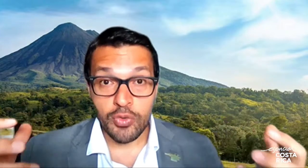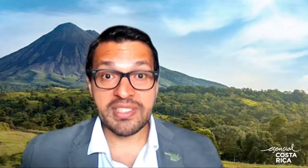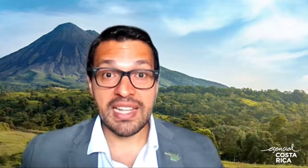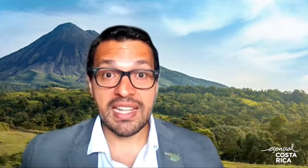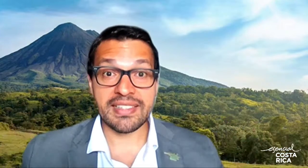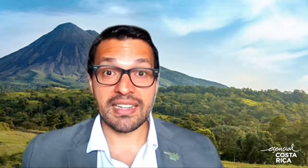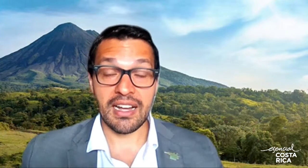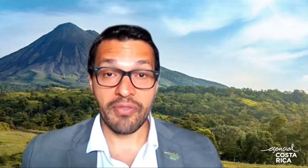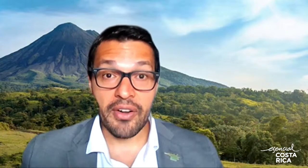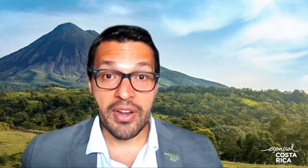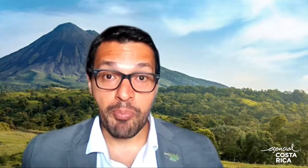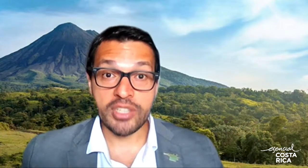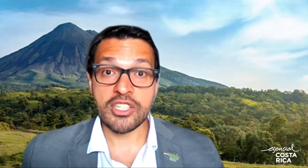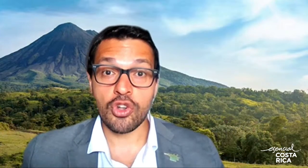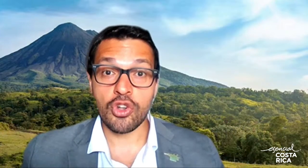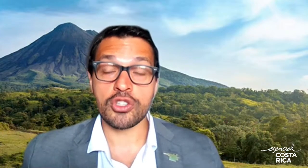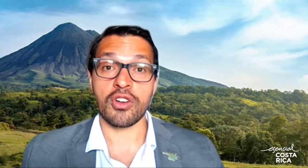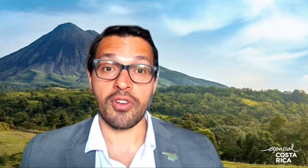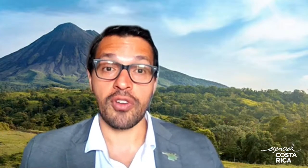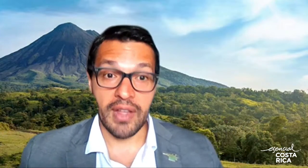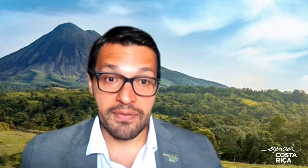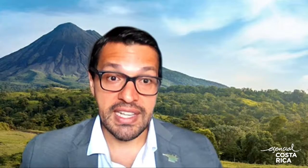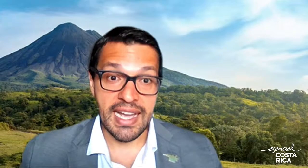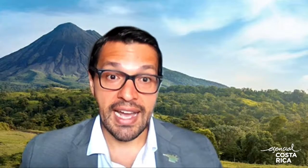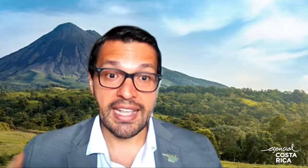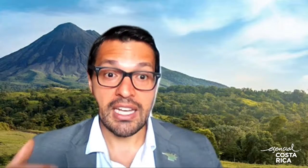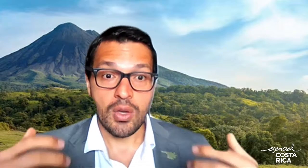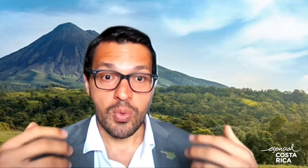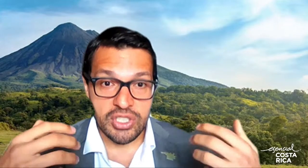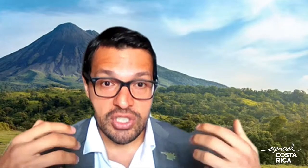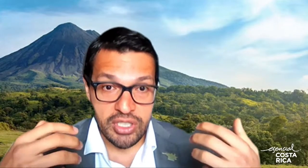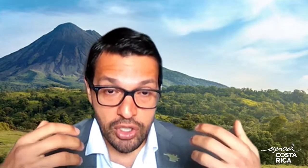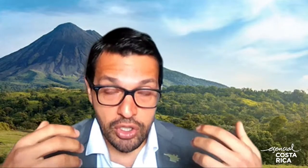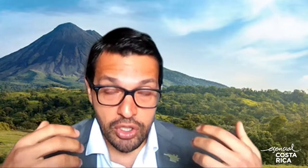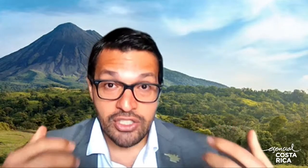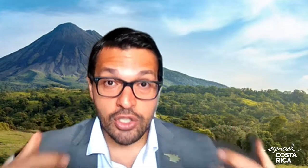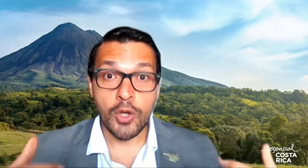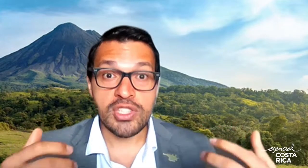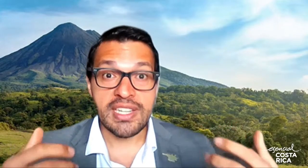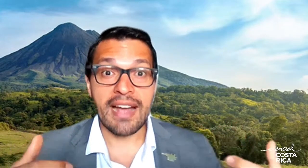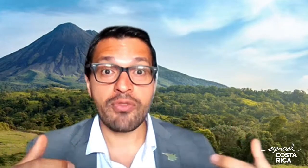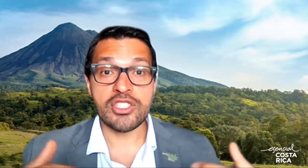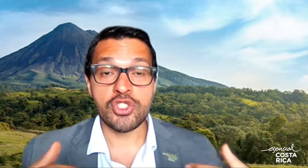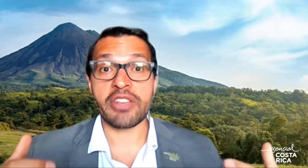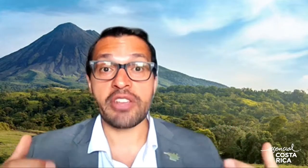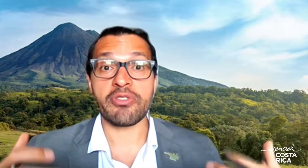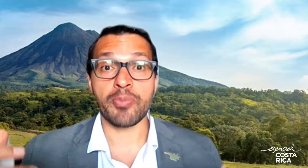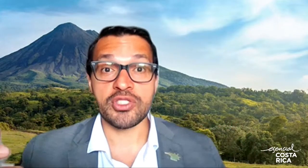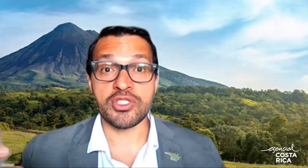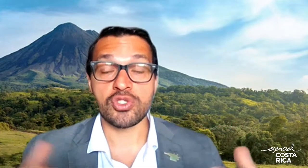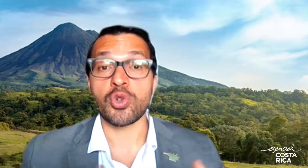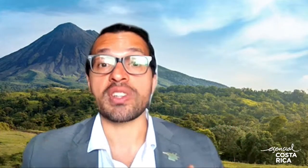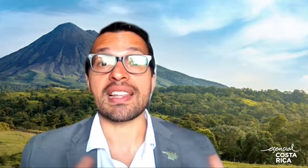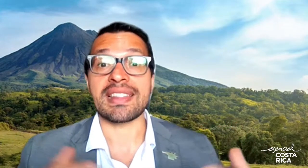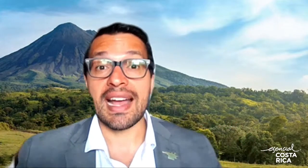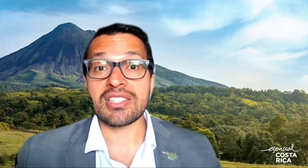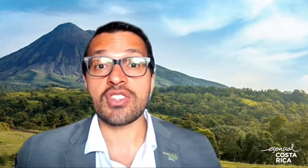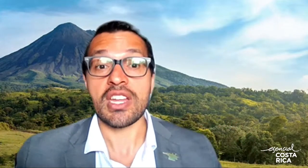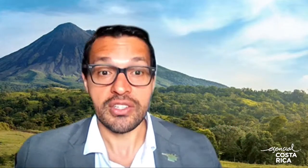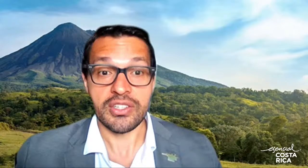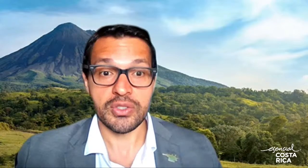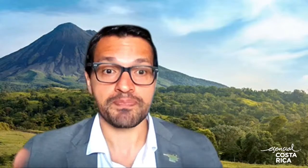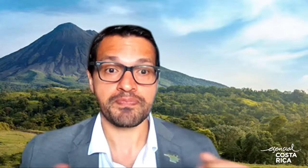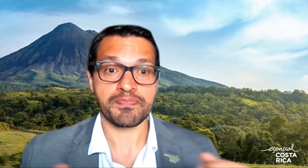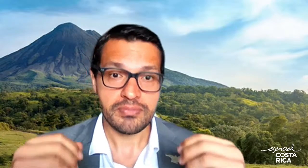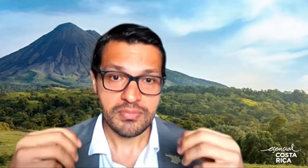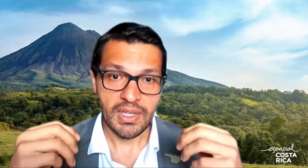And they are also represent a very important source of our FDI, which has closely averaged 25% during the